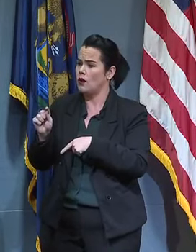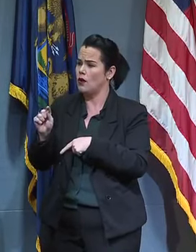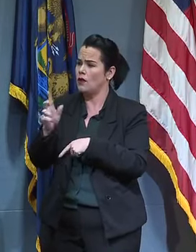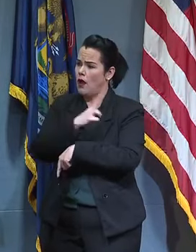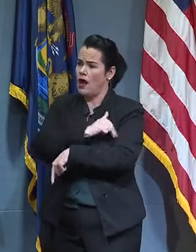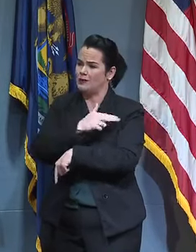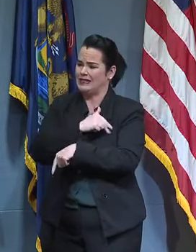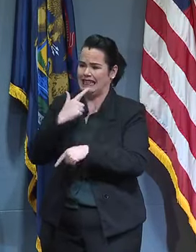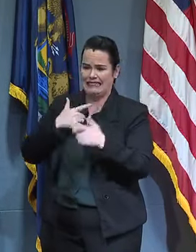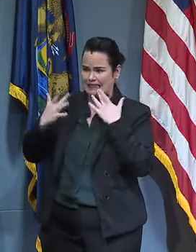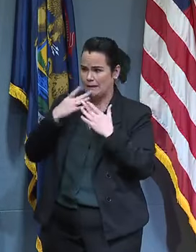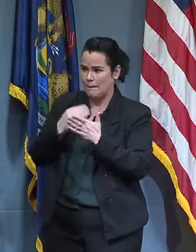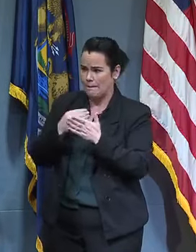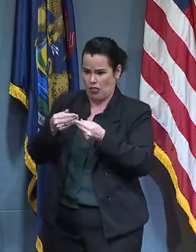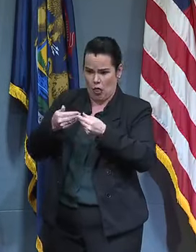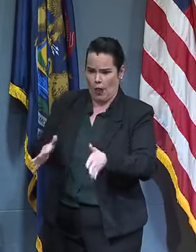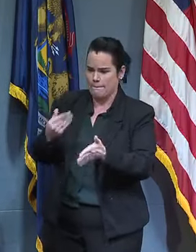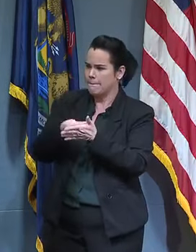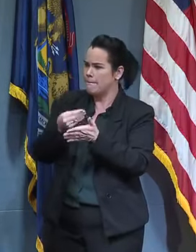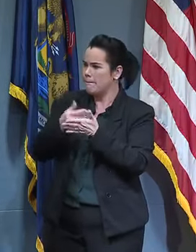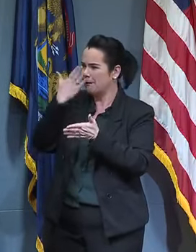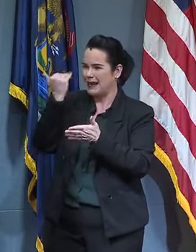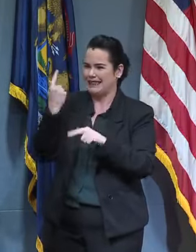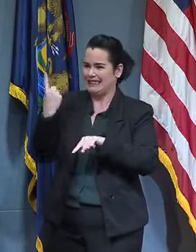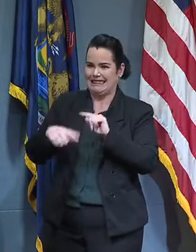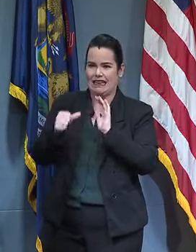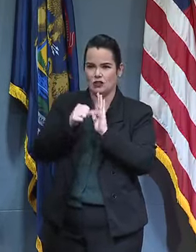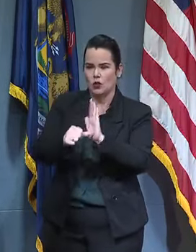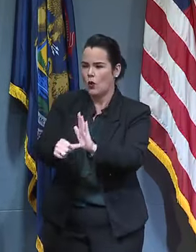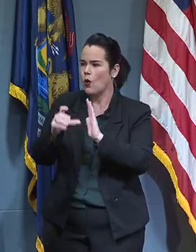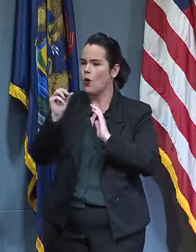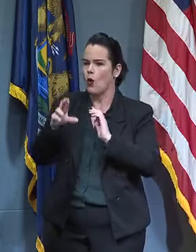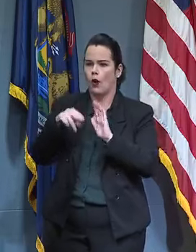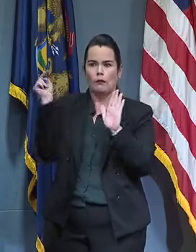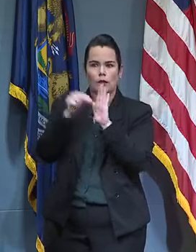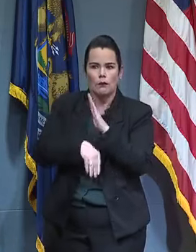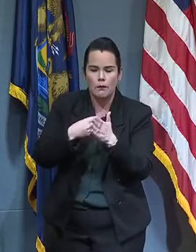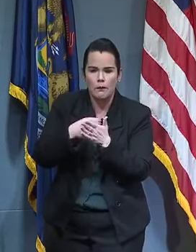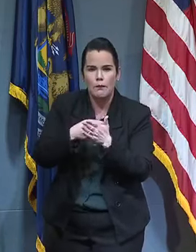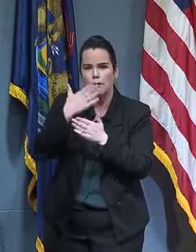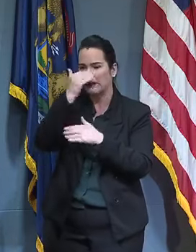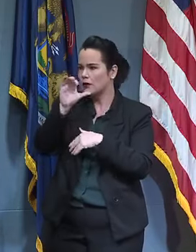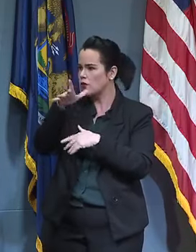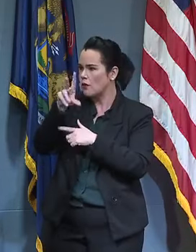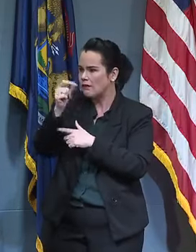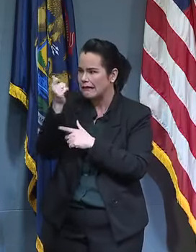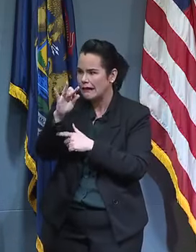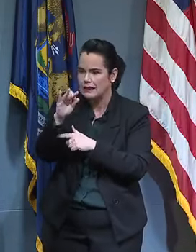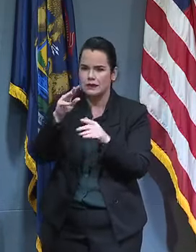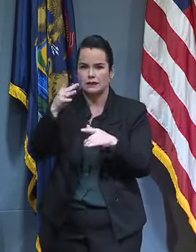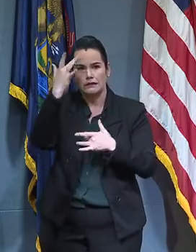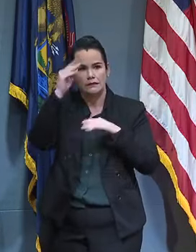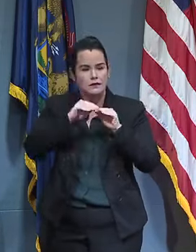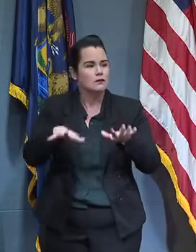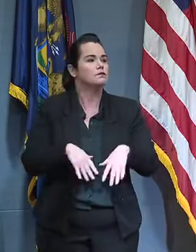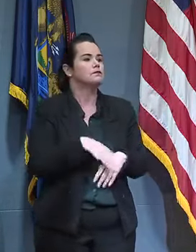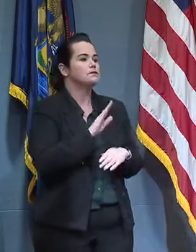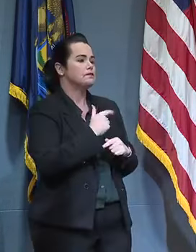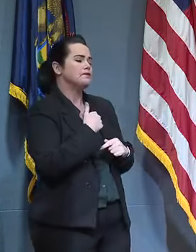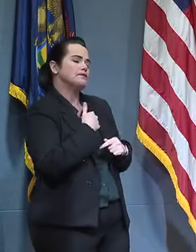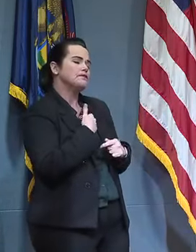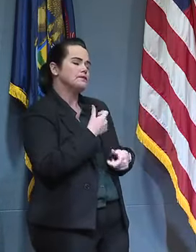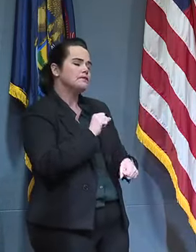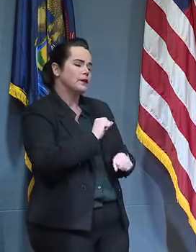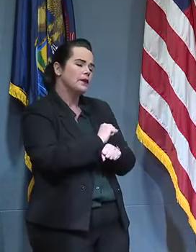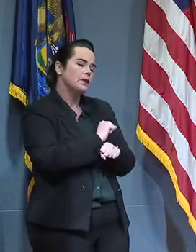do during this pandemic or who have incurred financial losses because of the COVID-19 pandemic? So I'm working very closely with